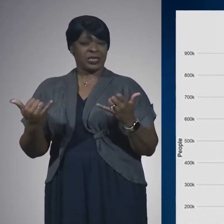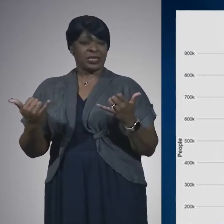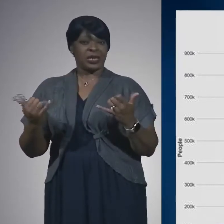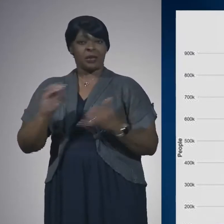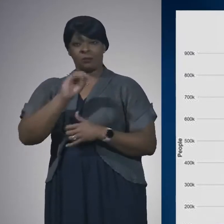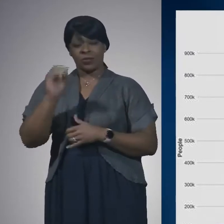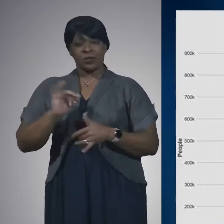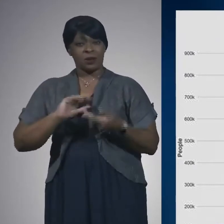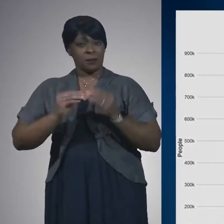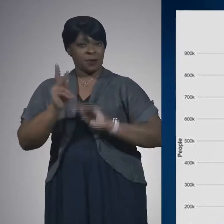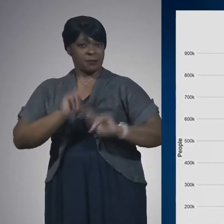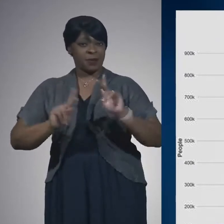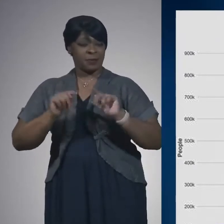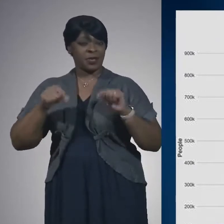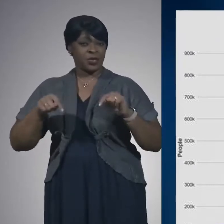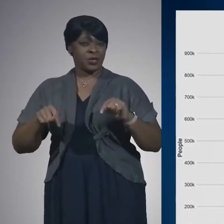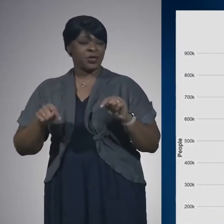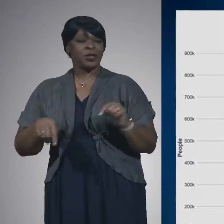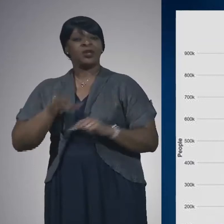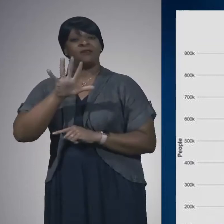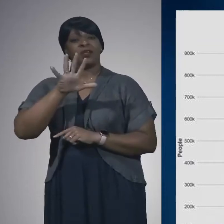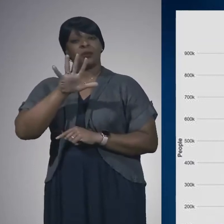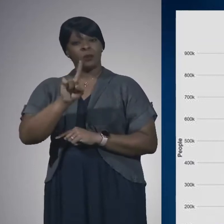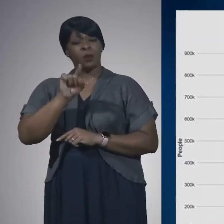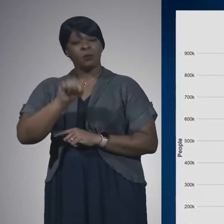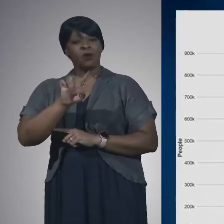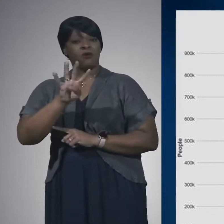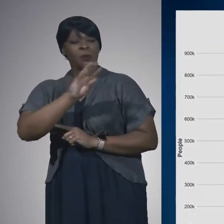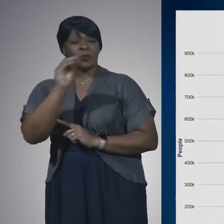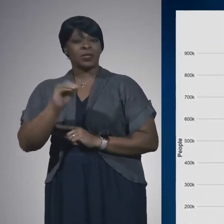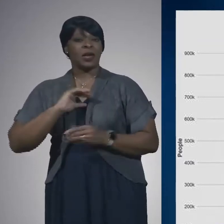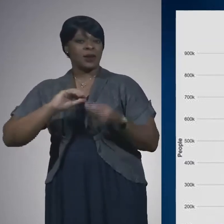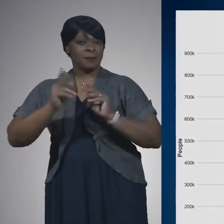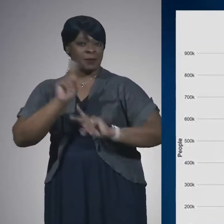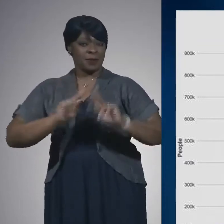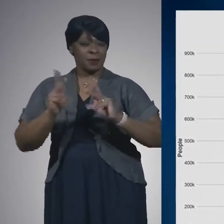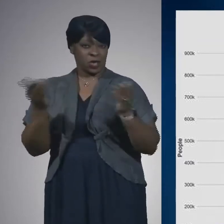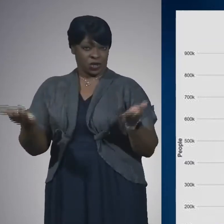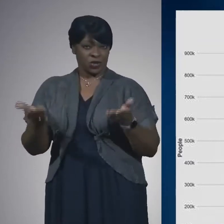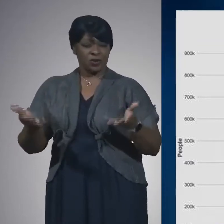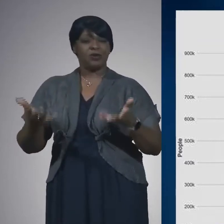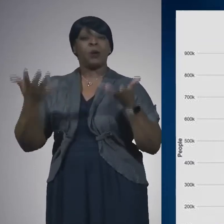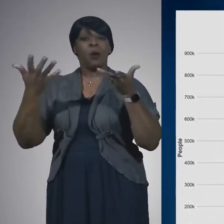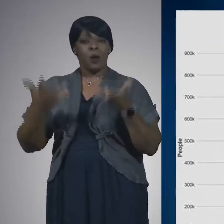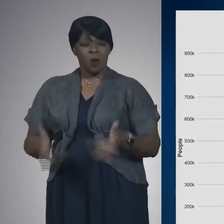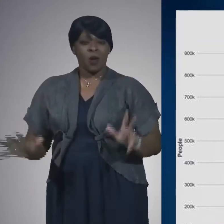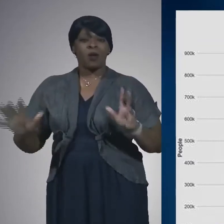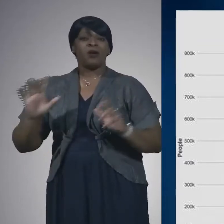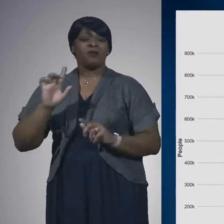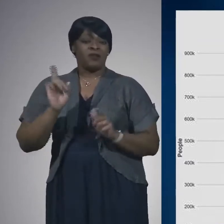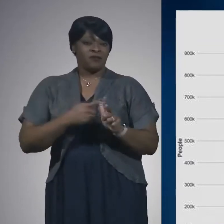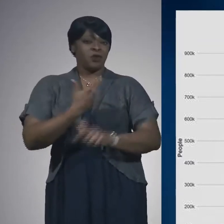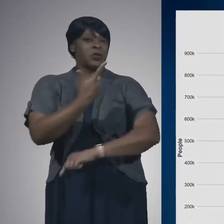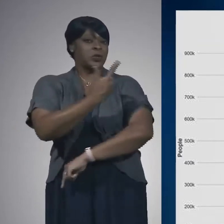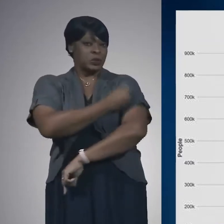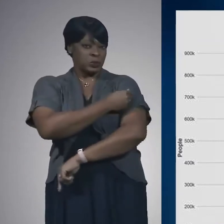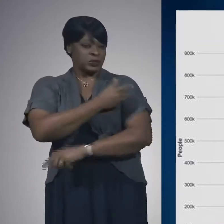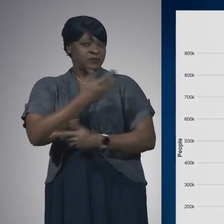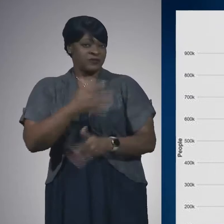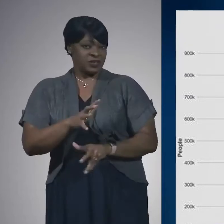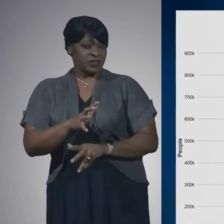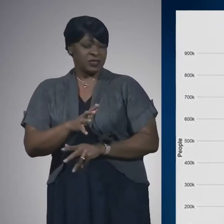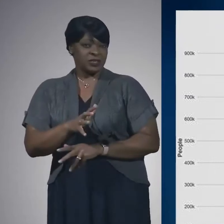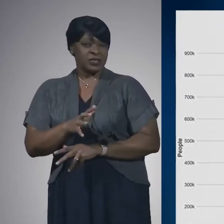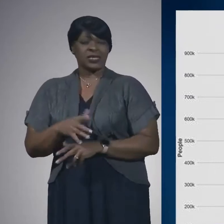of our population, about 51.4% of our population has received at least one dose,